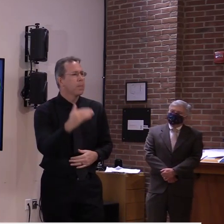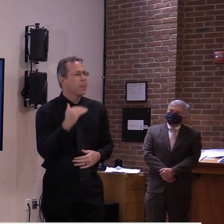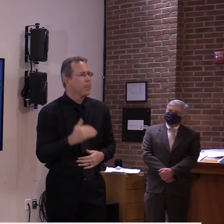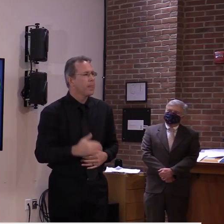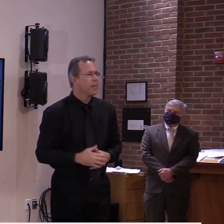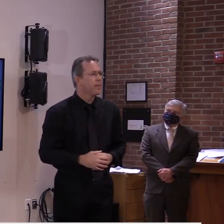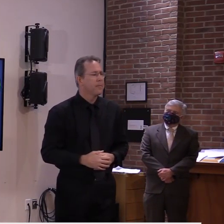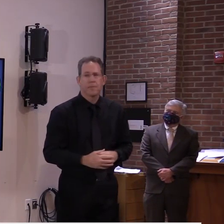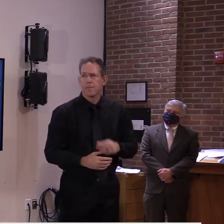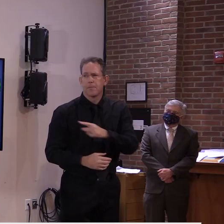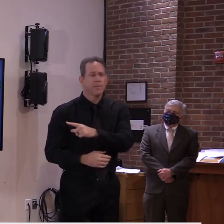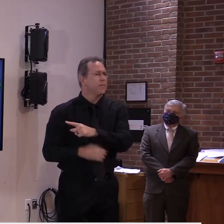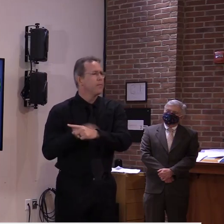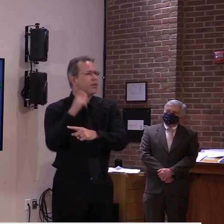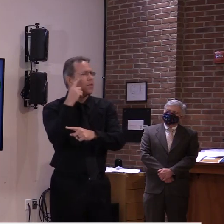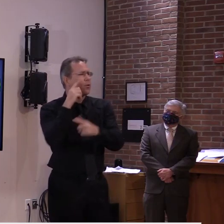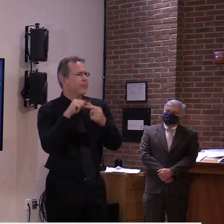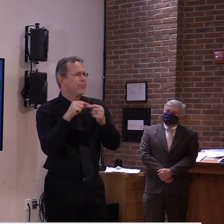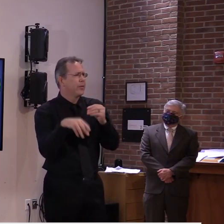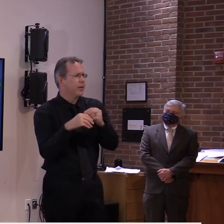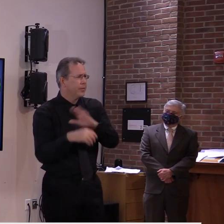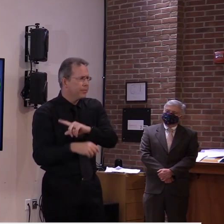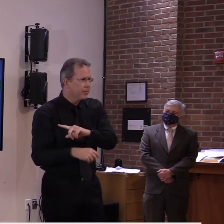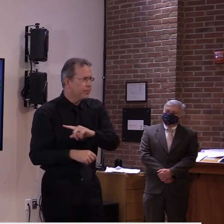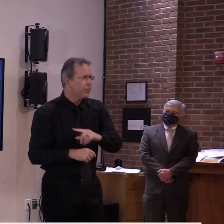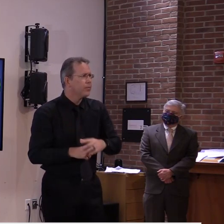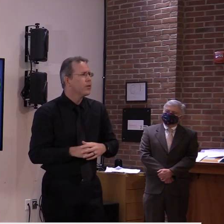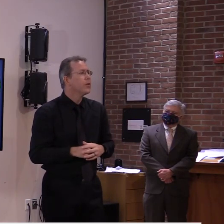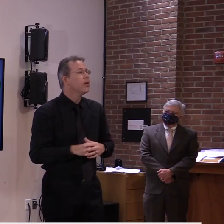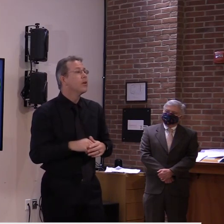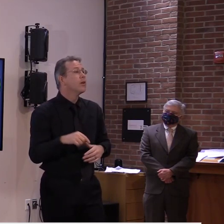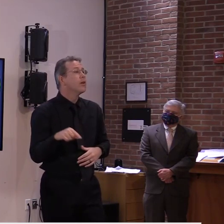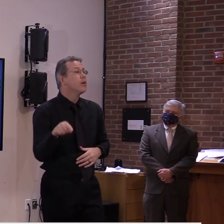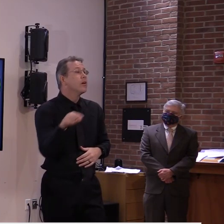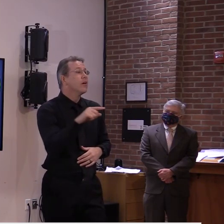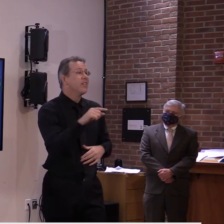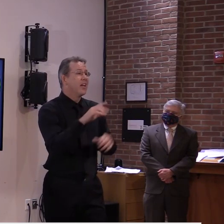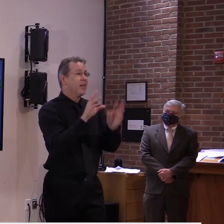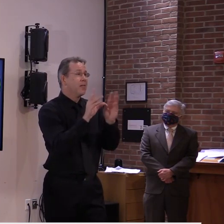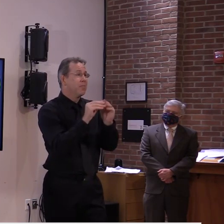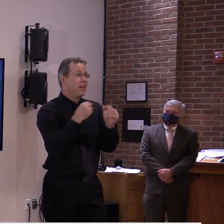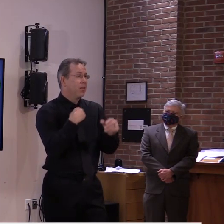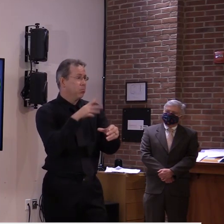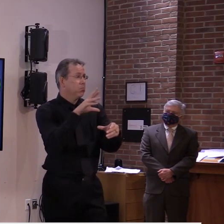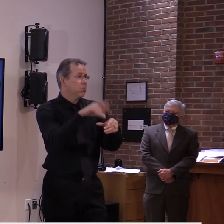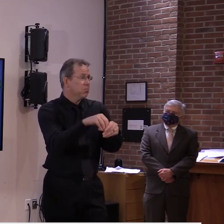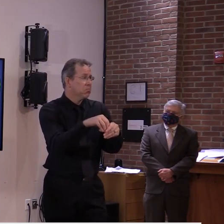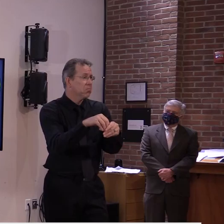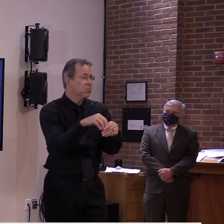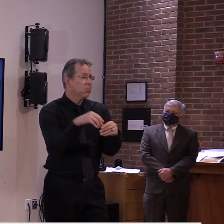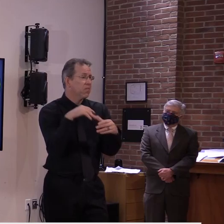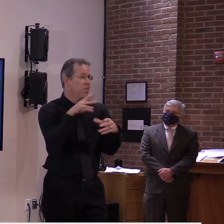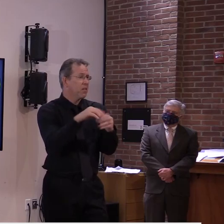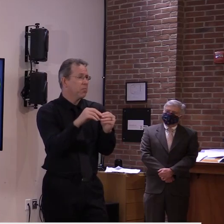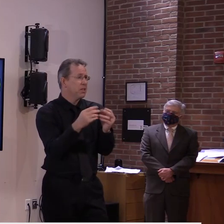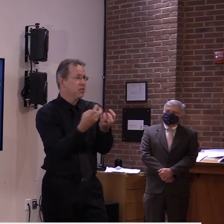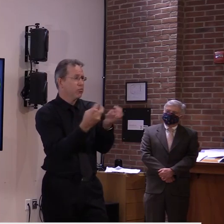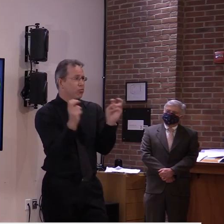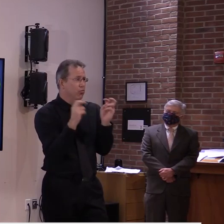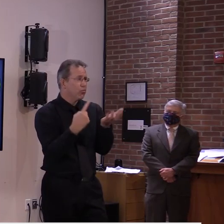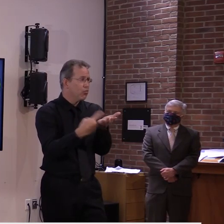Any of the informational meetings that I've attended virtually have indicated that it's all about supply. Whatever